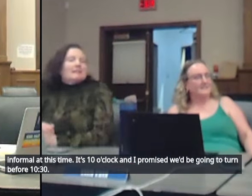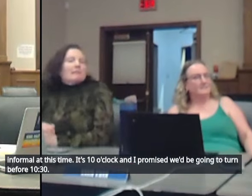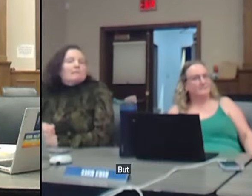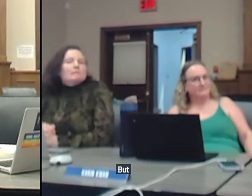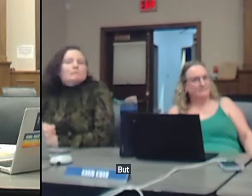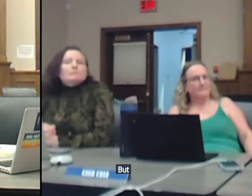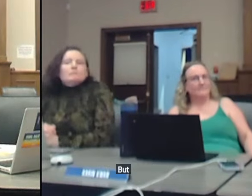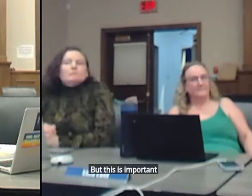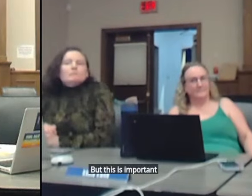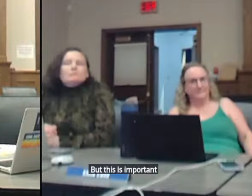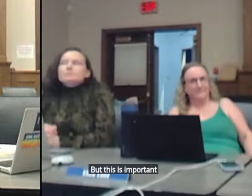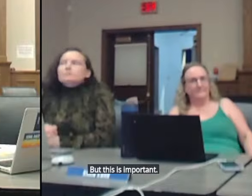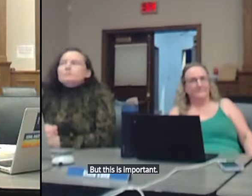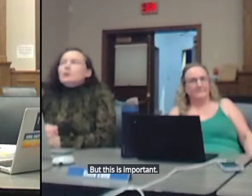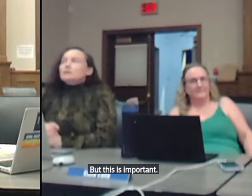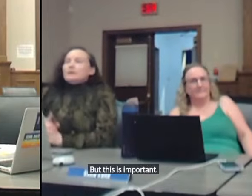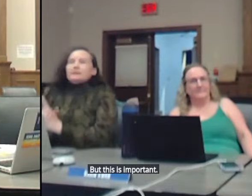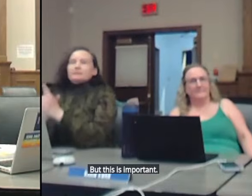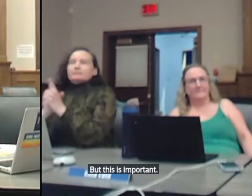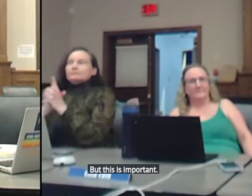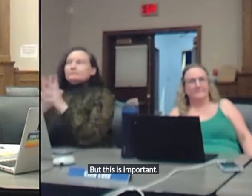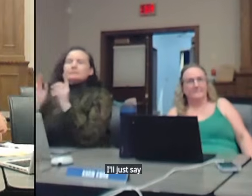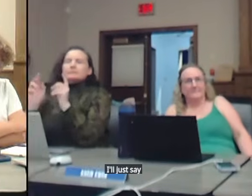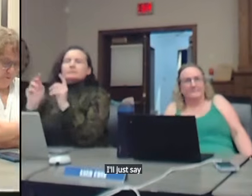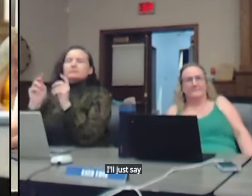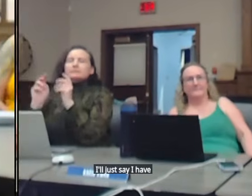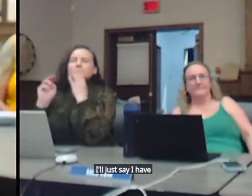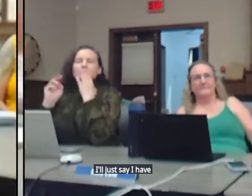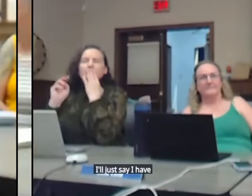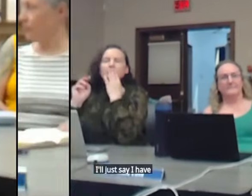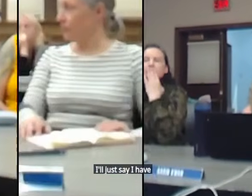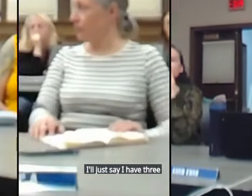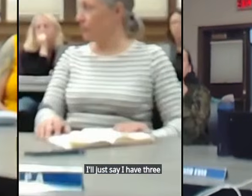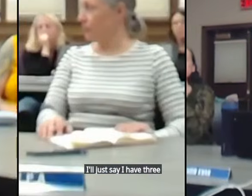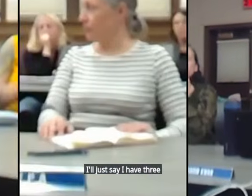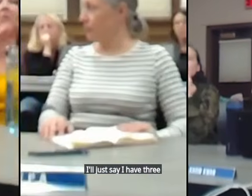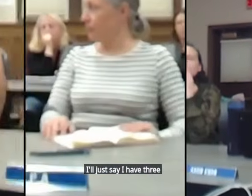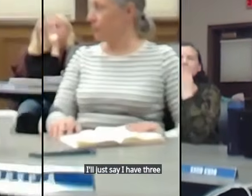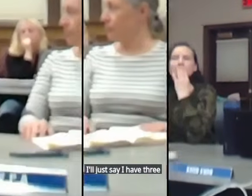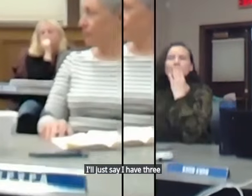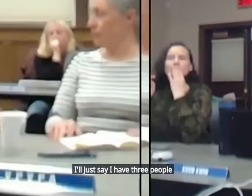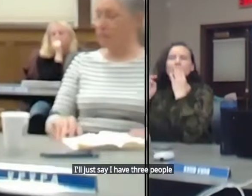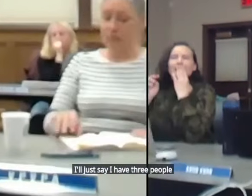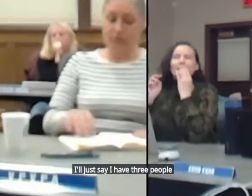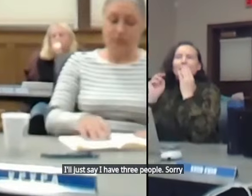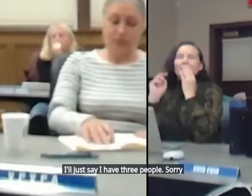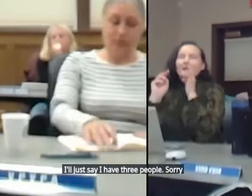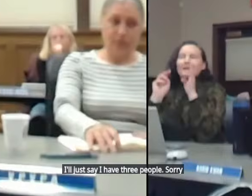important. Yeah. I'll just say I have three people, sorry, you didn't,